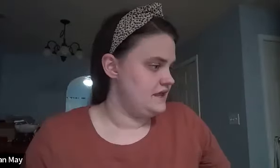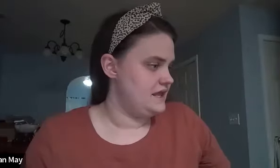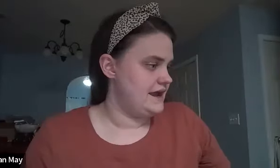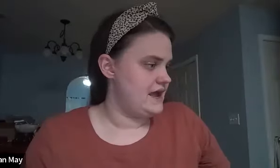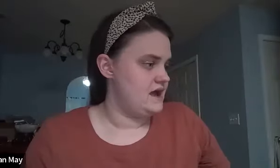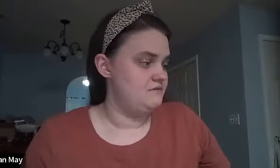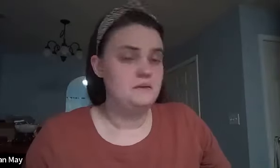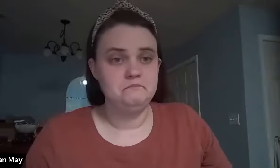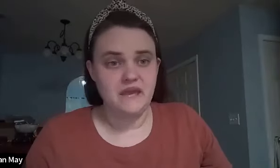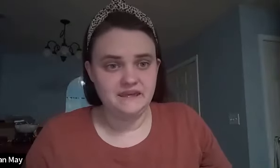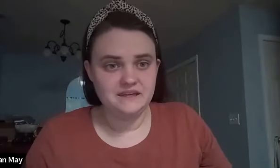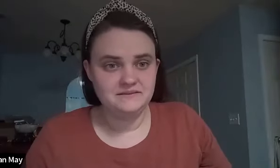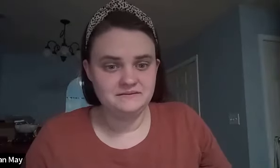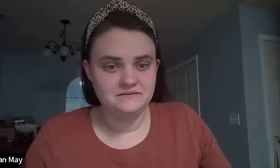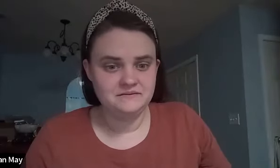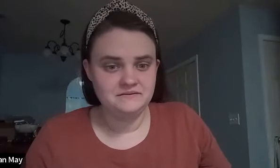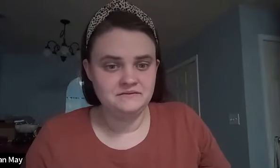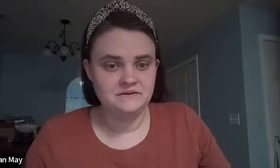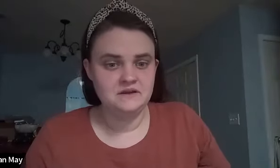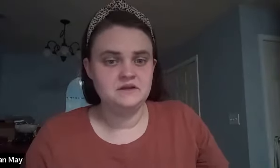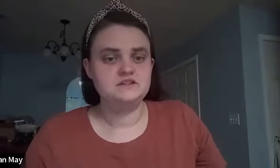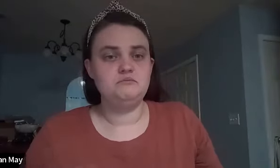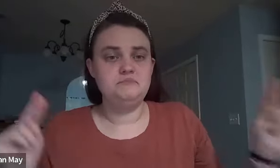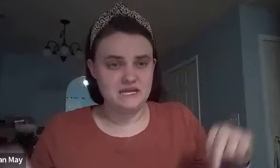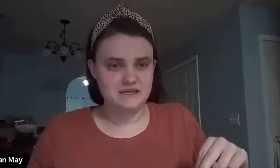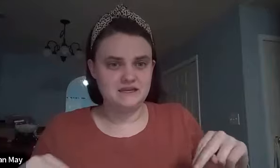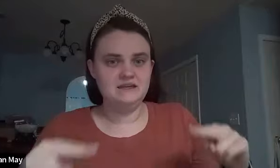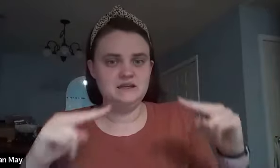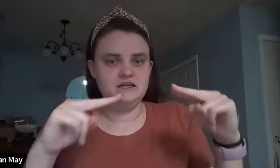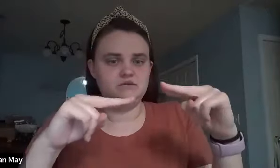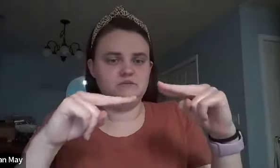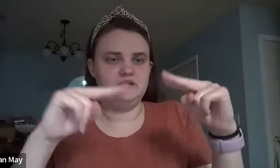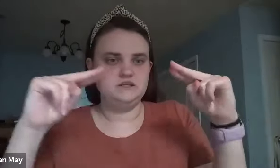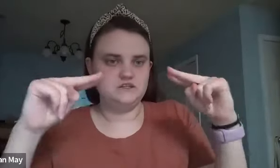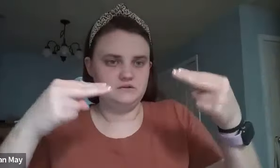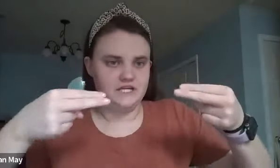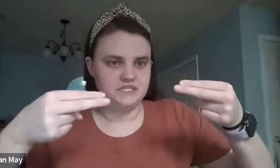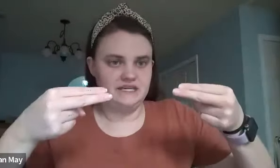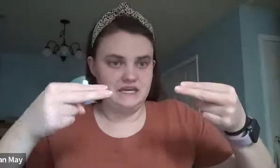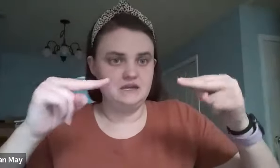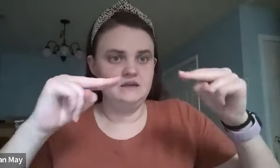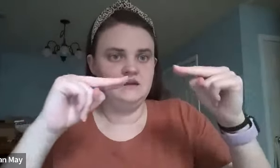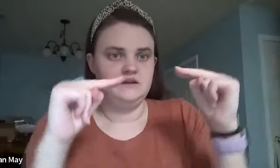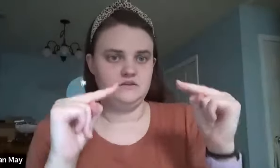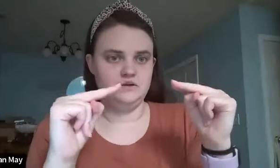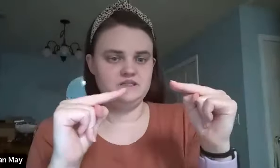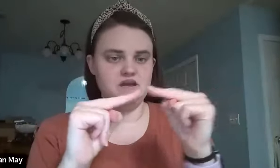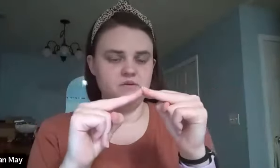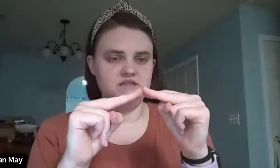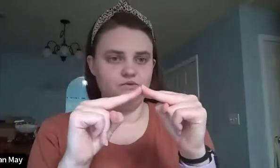Then I have bacon. So bacon is going to be 2 H's again. They're going to be sideways